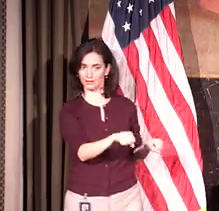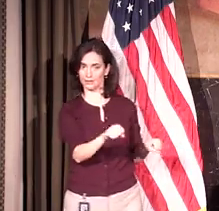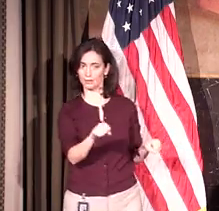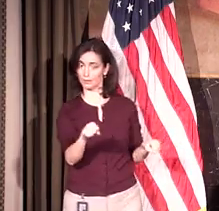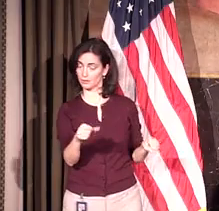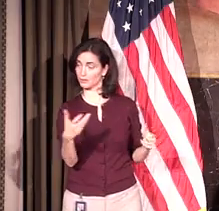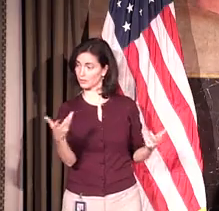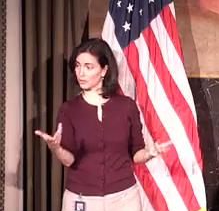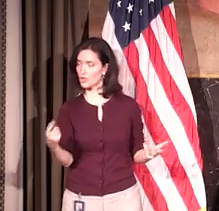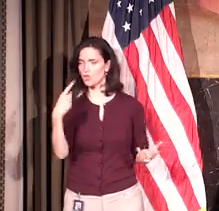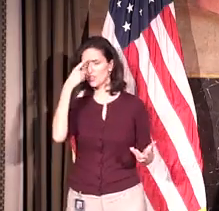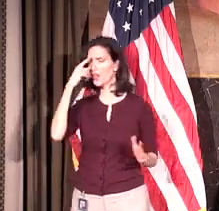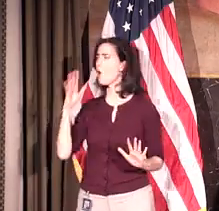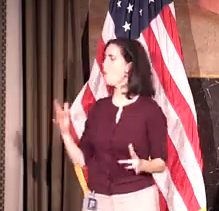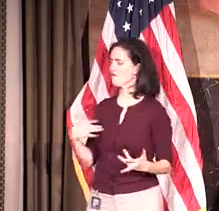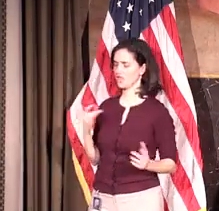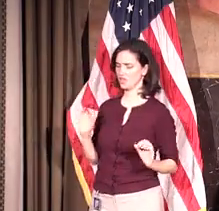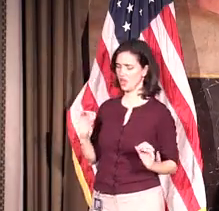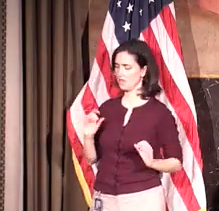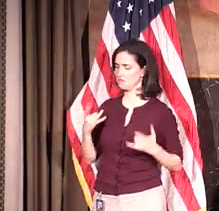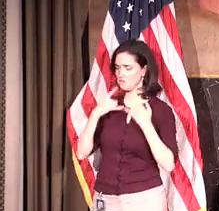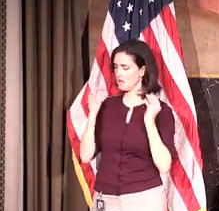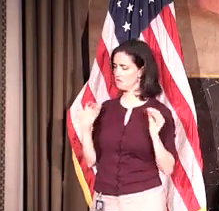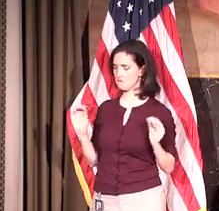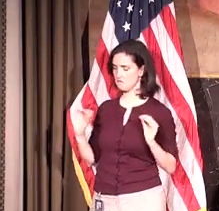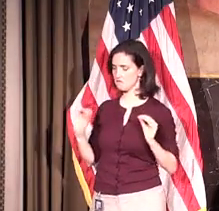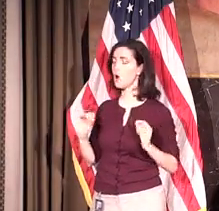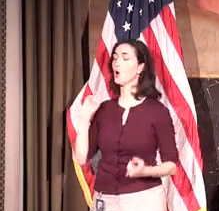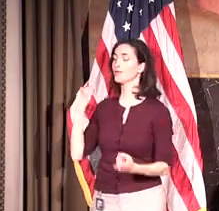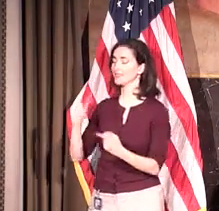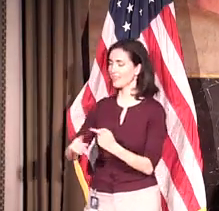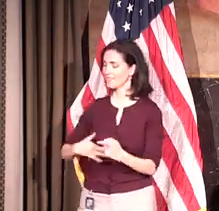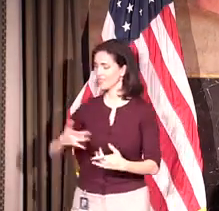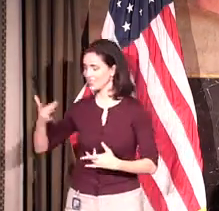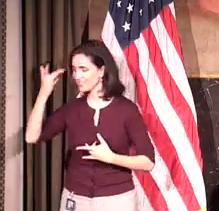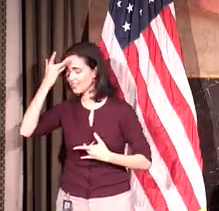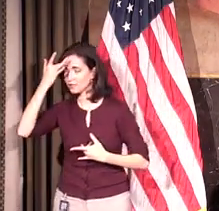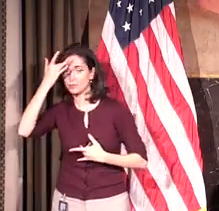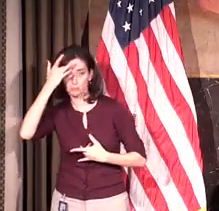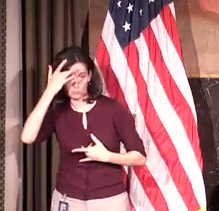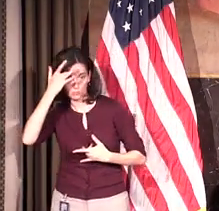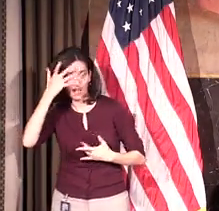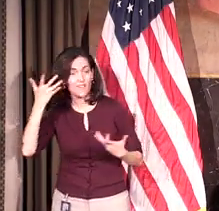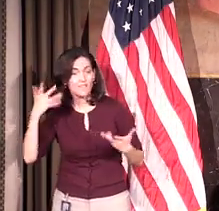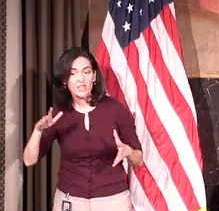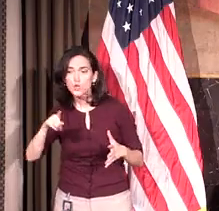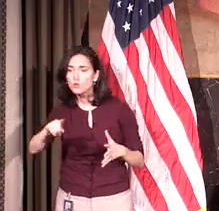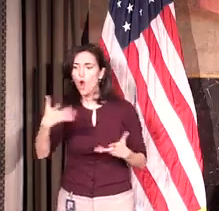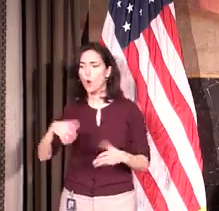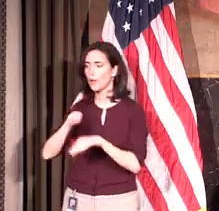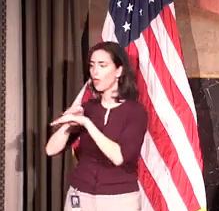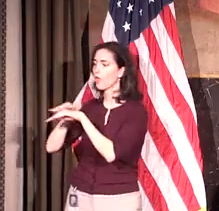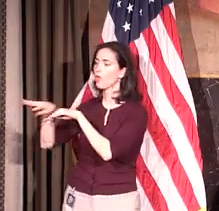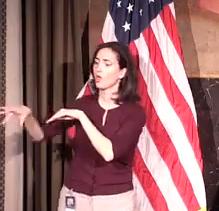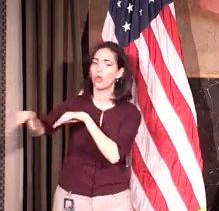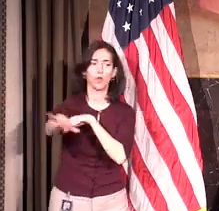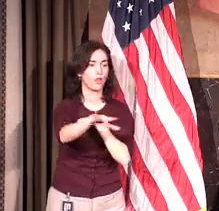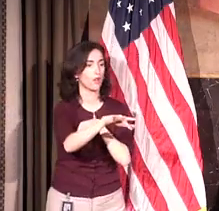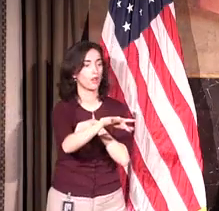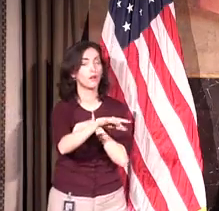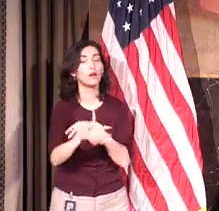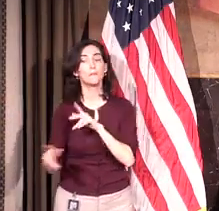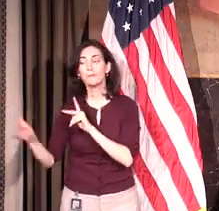And so if you say, I'm going to wait till then, there's a really good chance that you've transmitted the disease, including to people